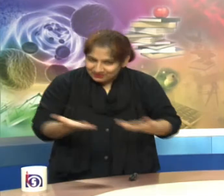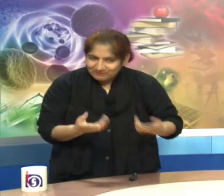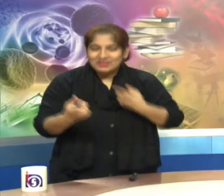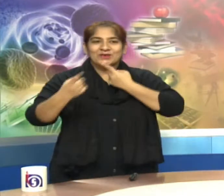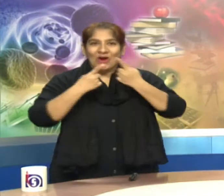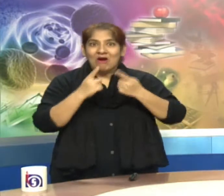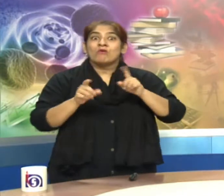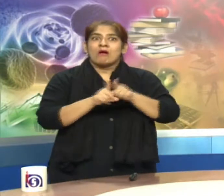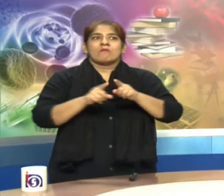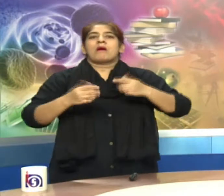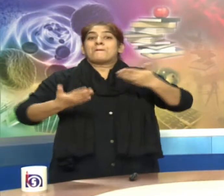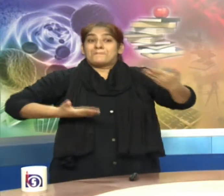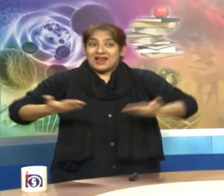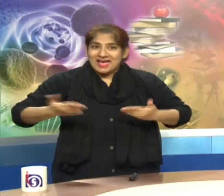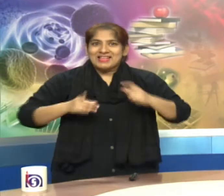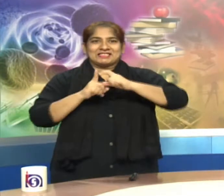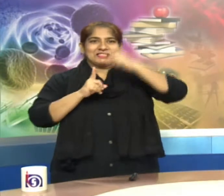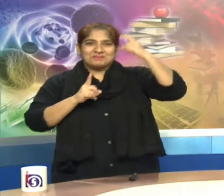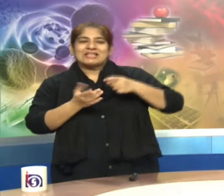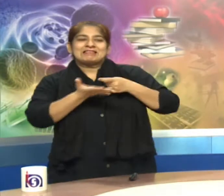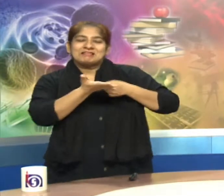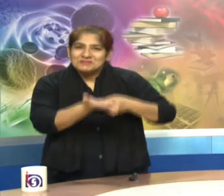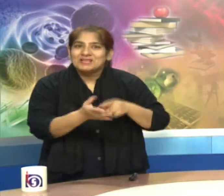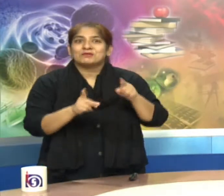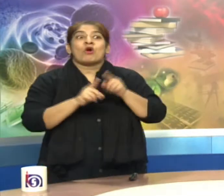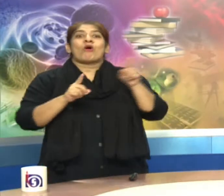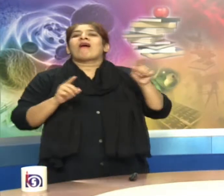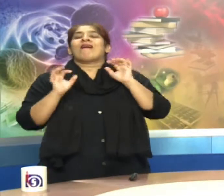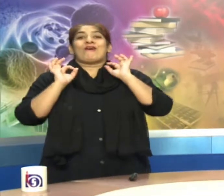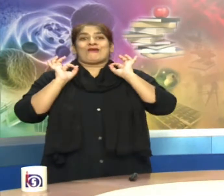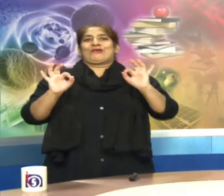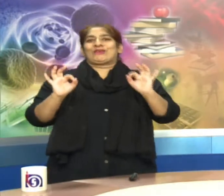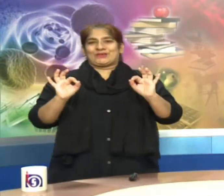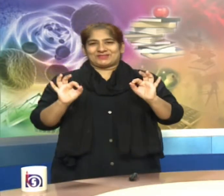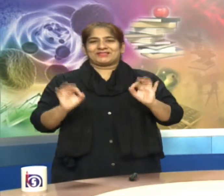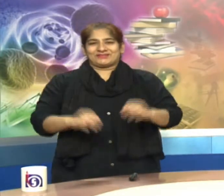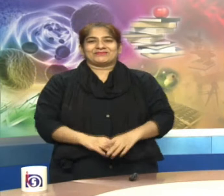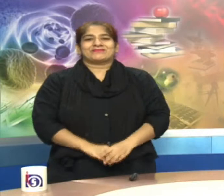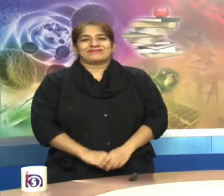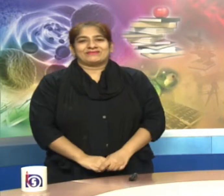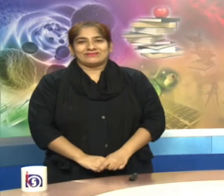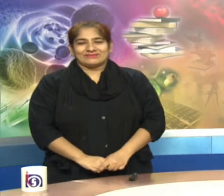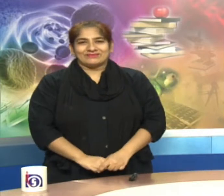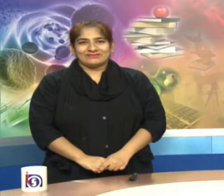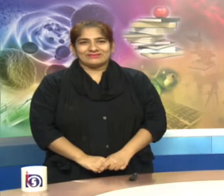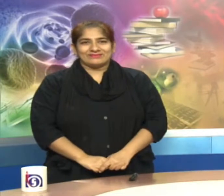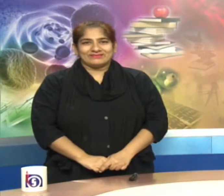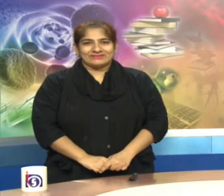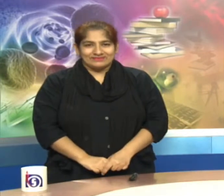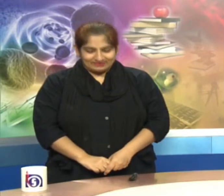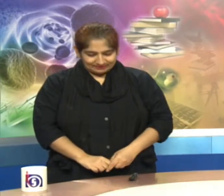government job, in private job, when they behave in a good way, that is a